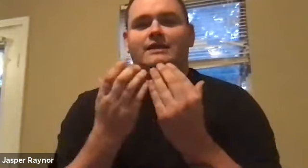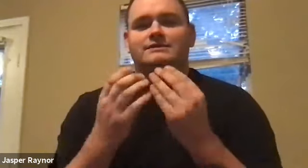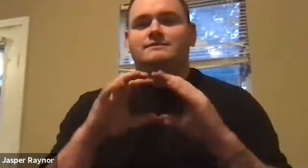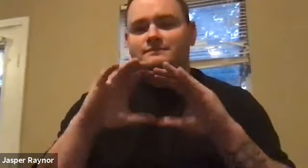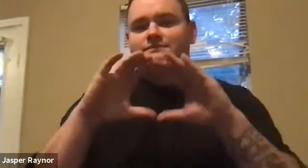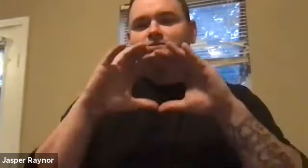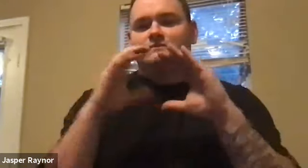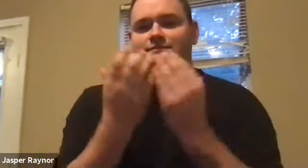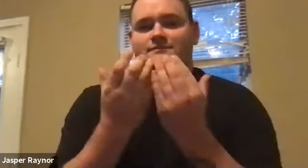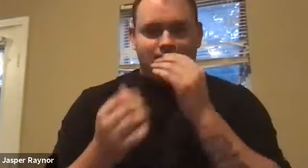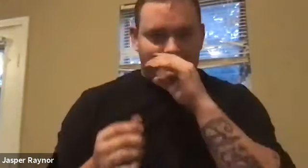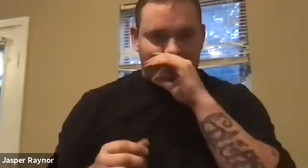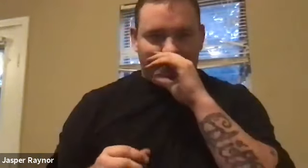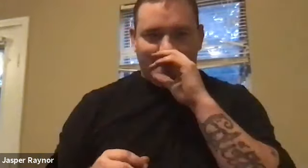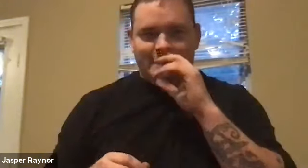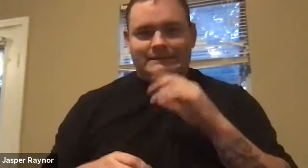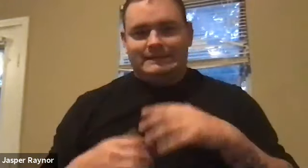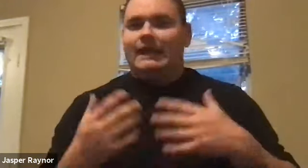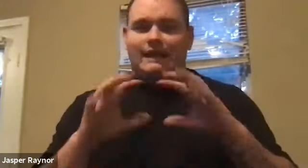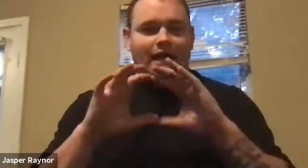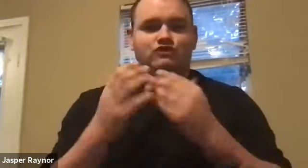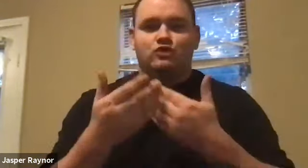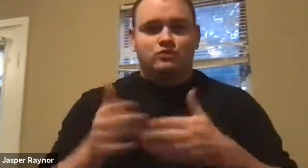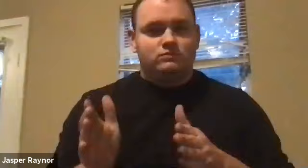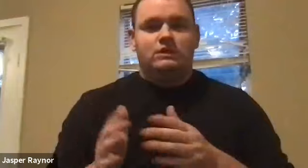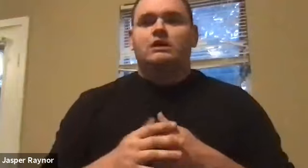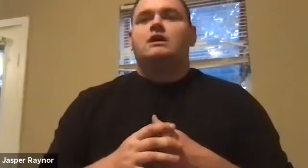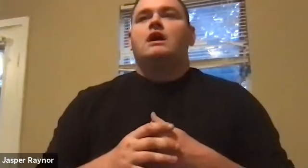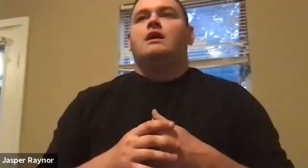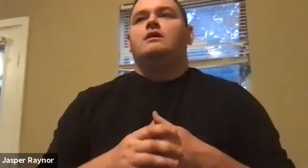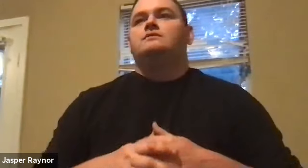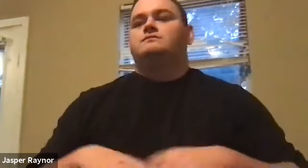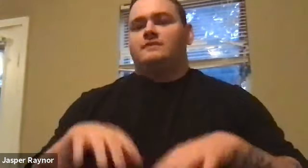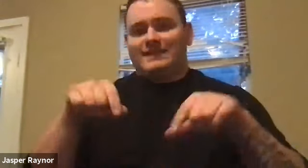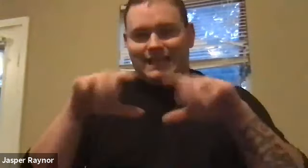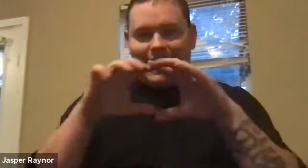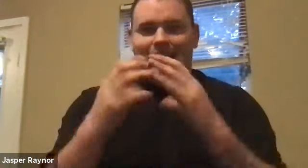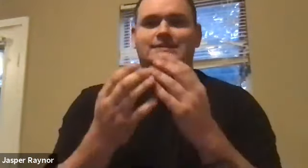And this is like a classroom. Yeah, like classroom. This class.